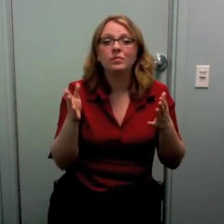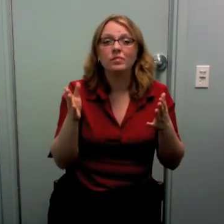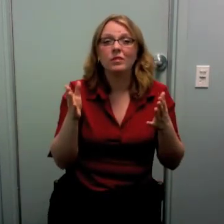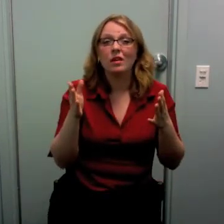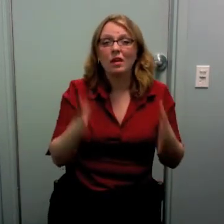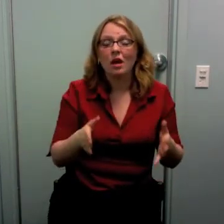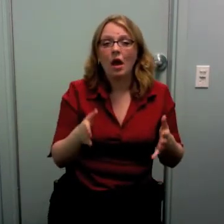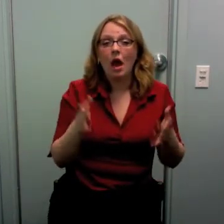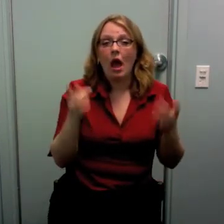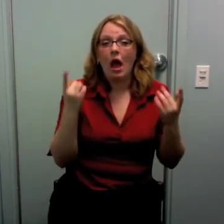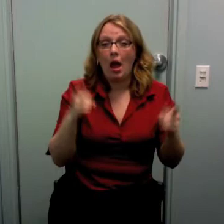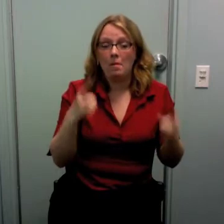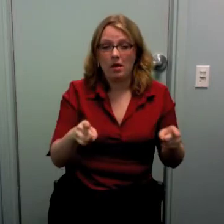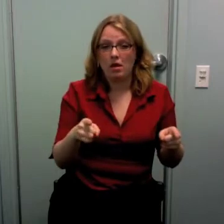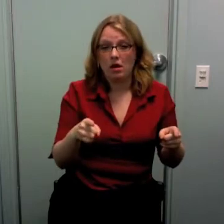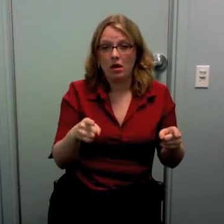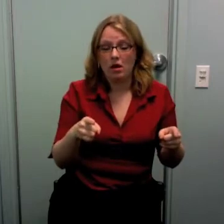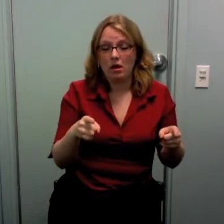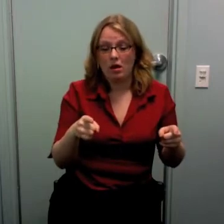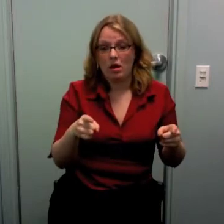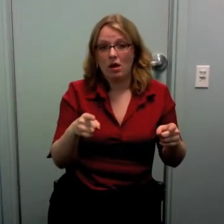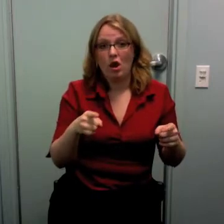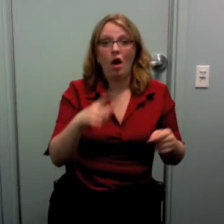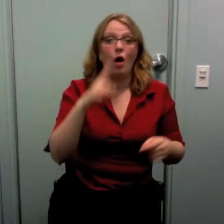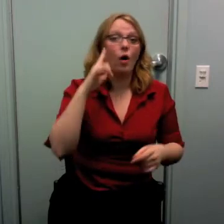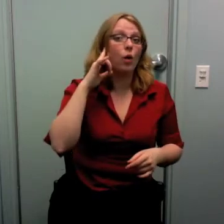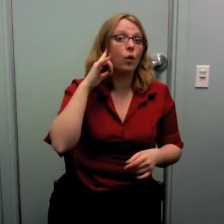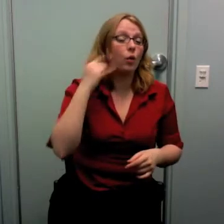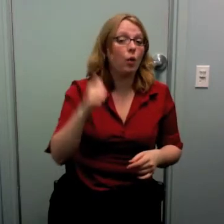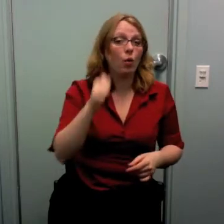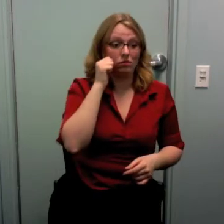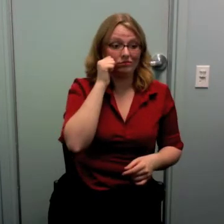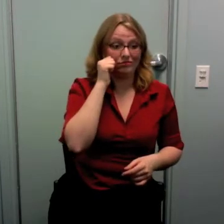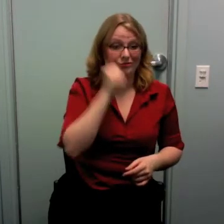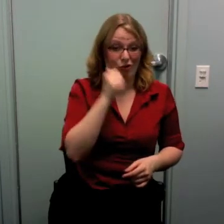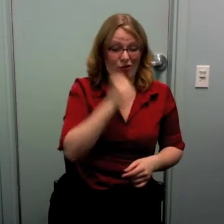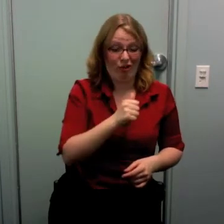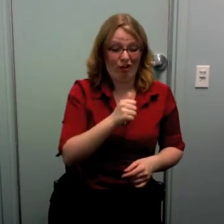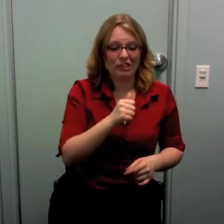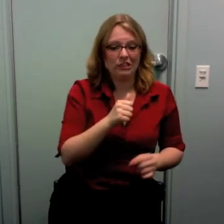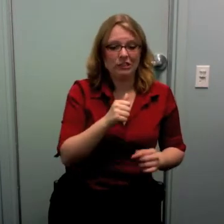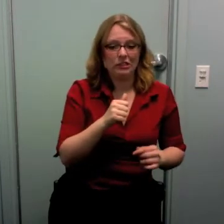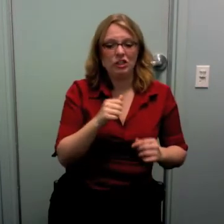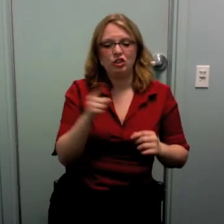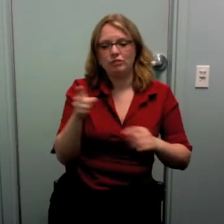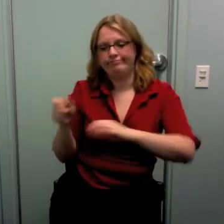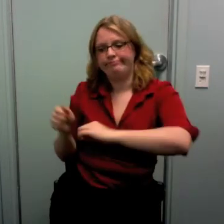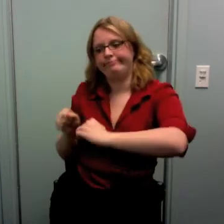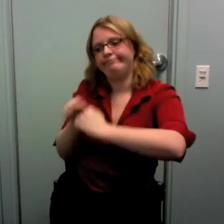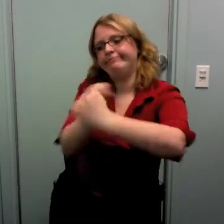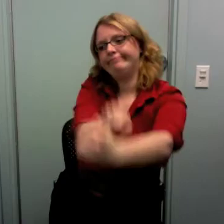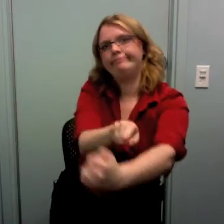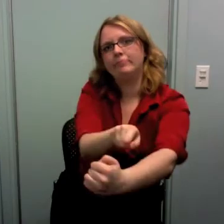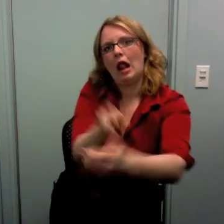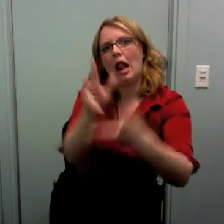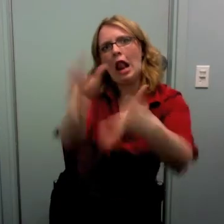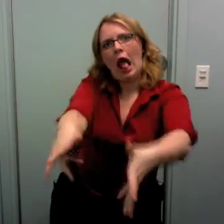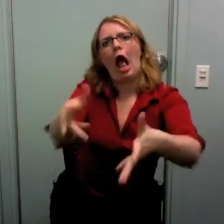cover of the middle bear out of its place. Somebody has been lying in my bed, said the middle bear in